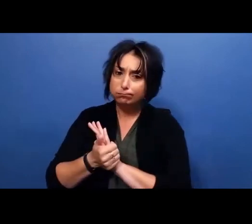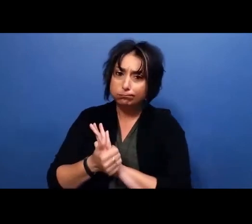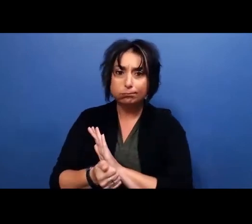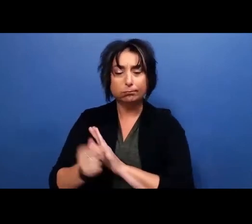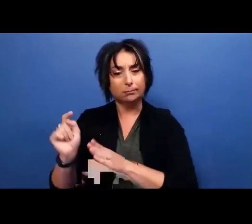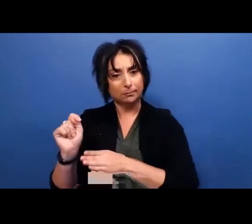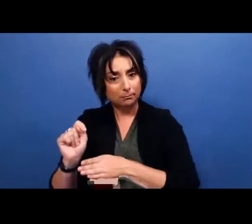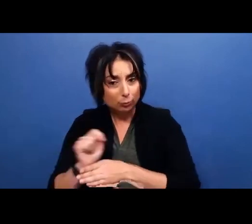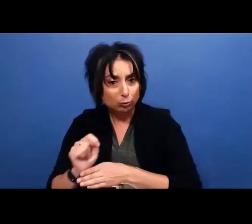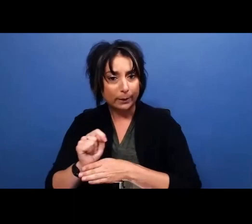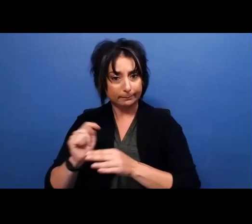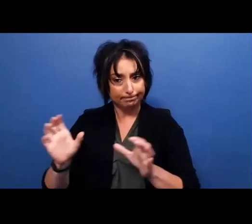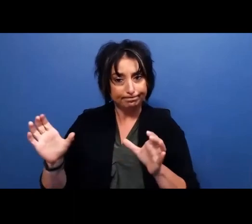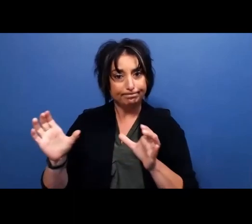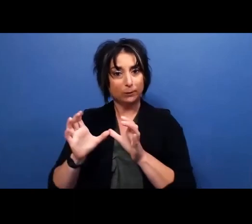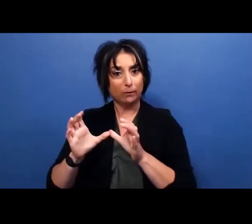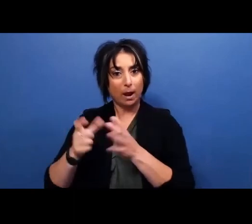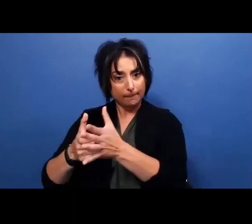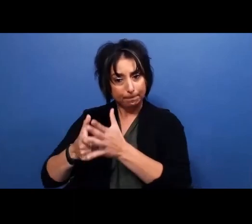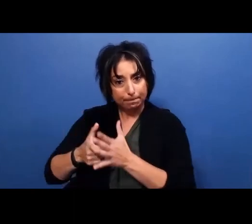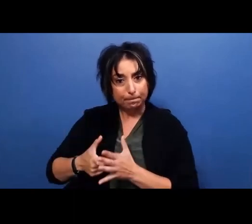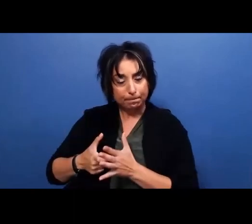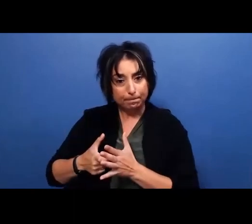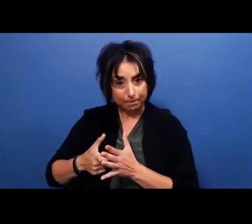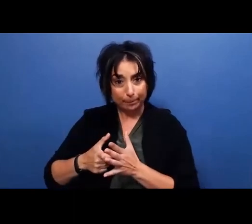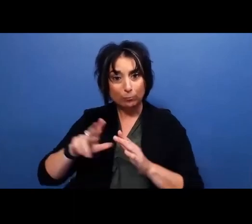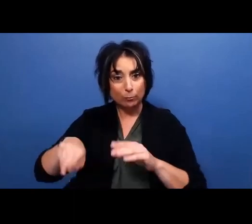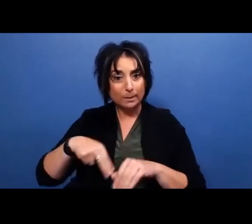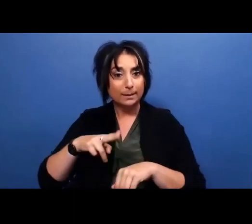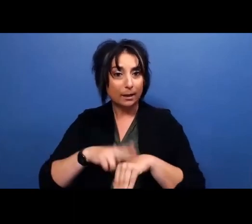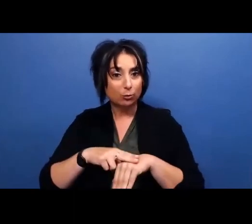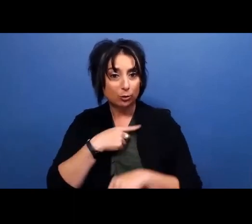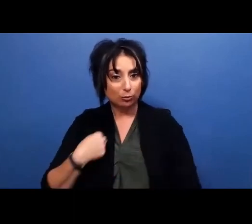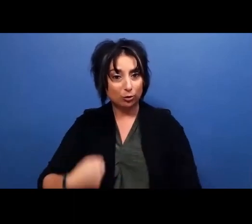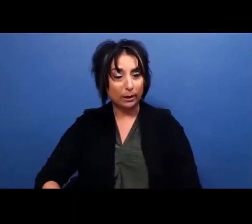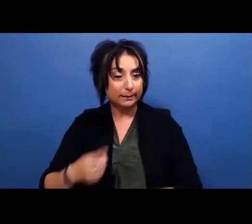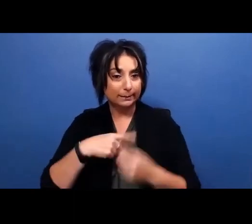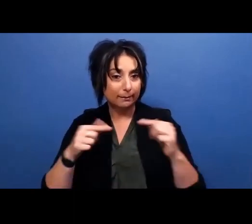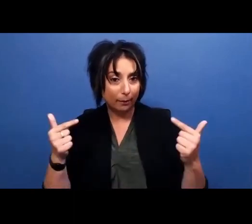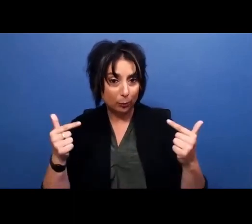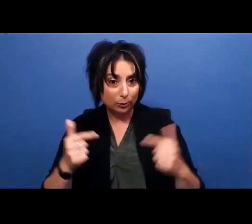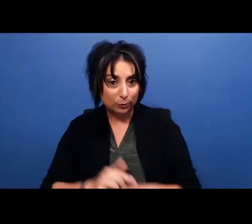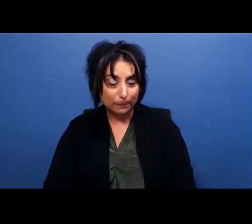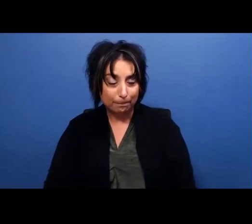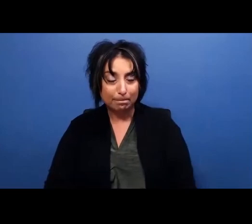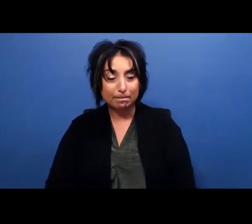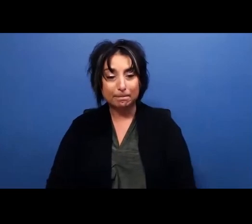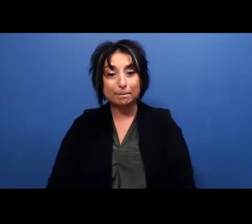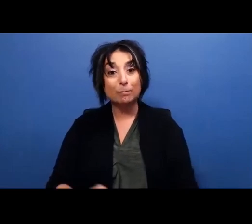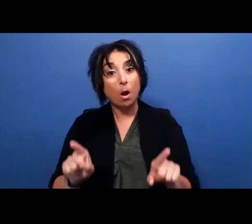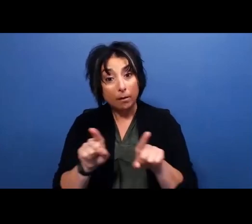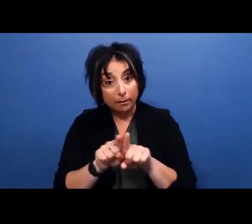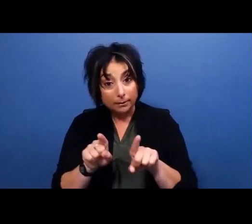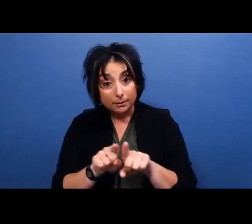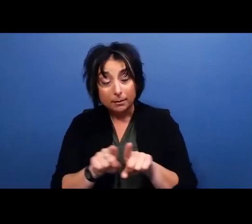trained, and certified in natural Chinese Sign Language. And also, as far as